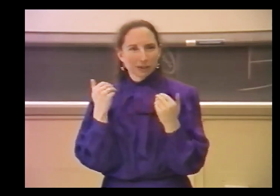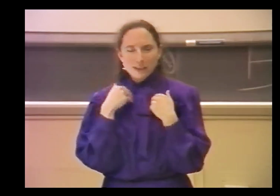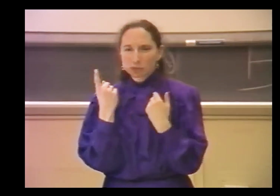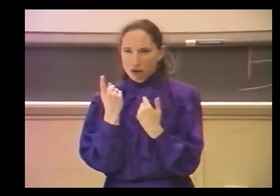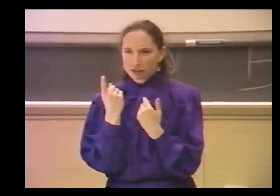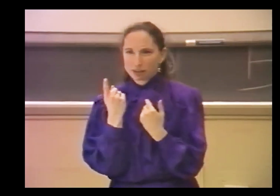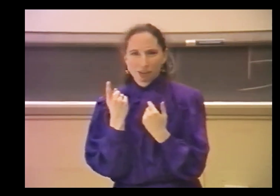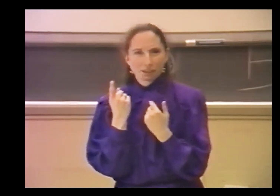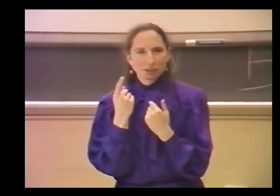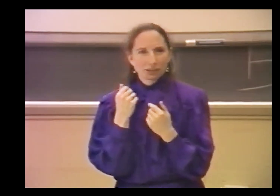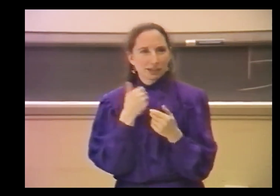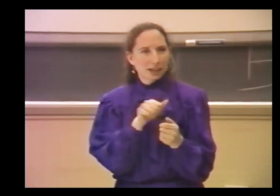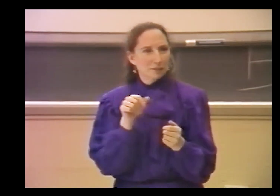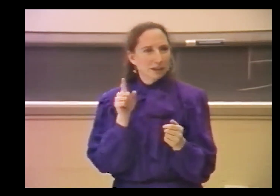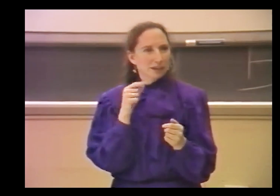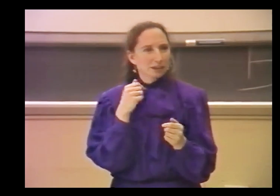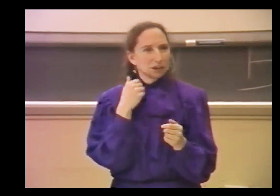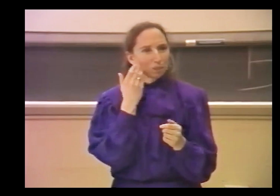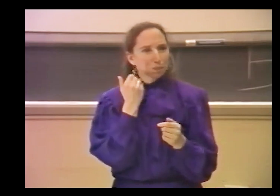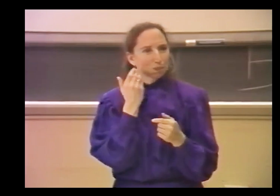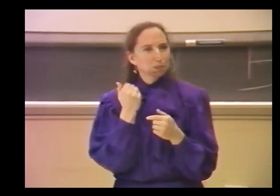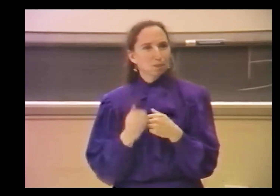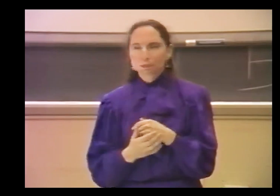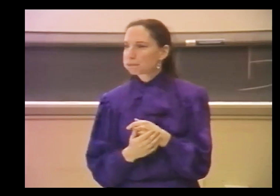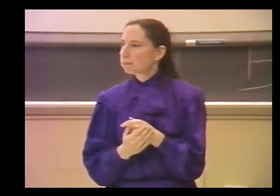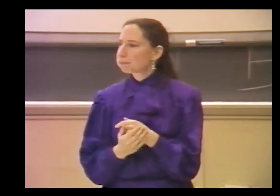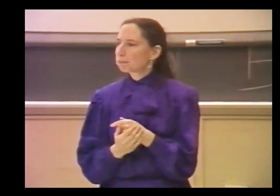There is one. Does anybody know?